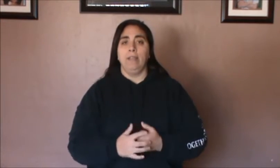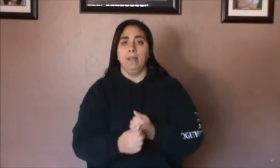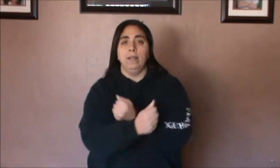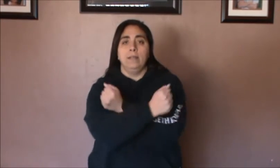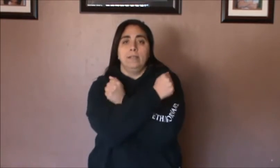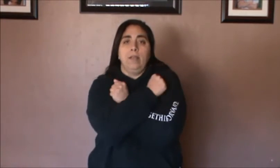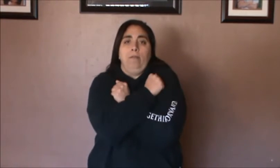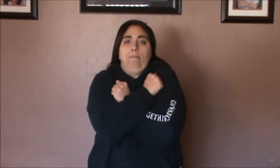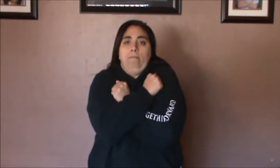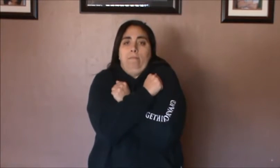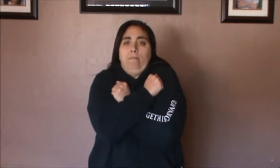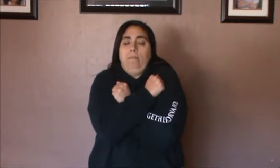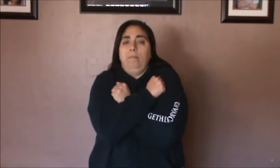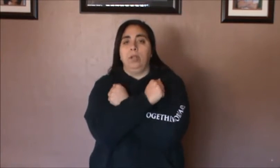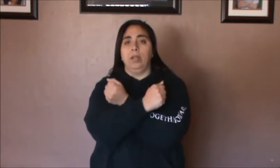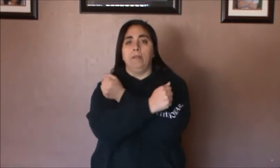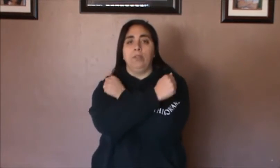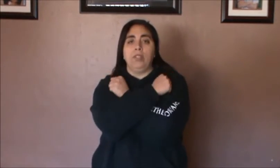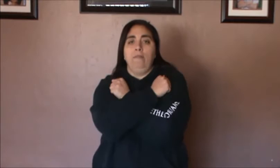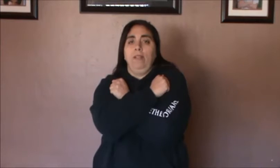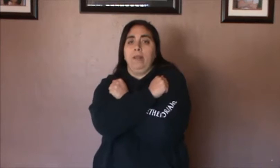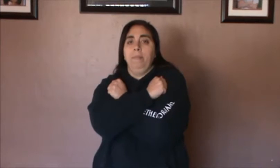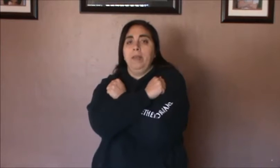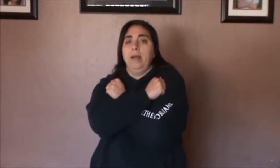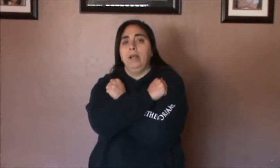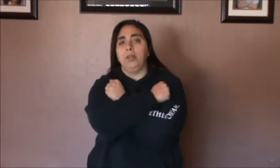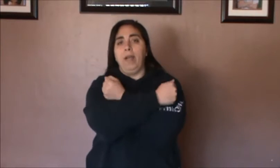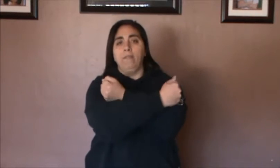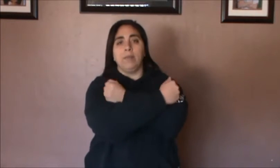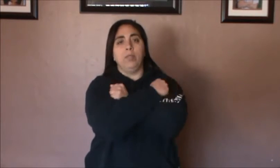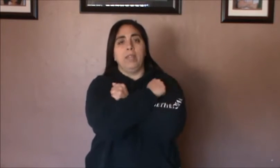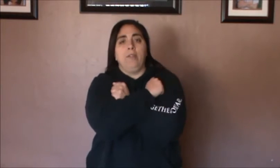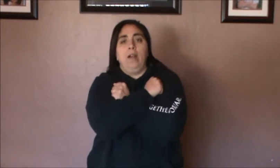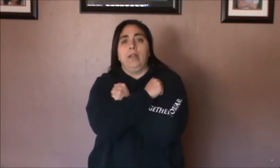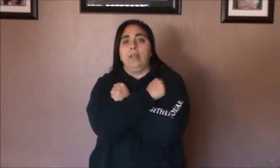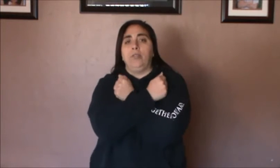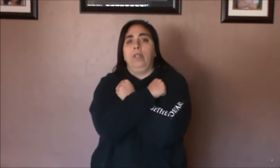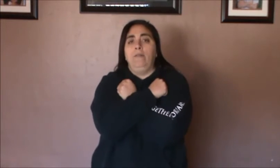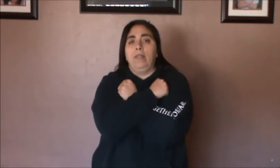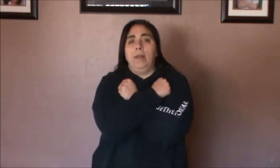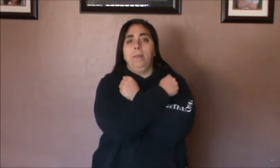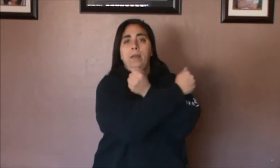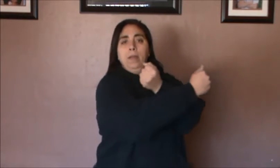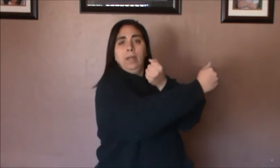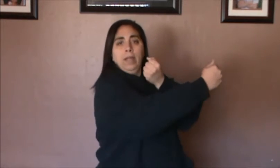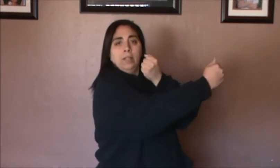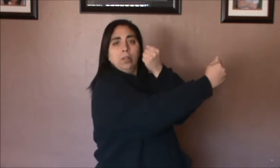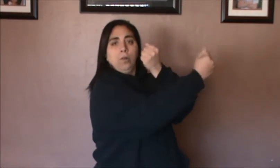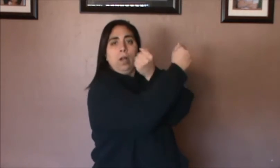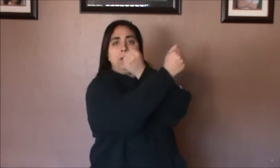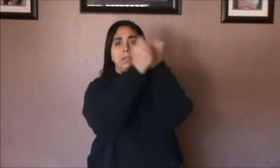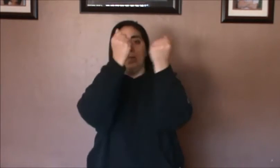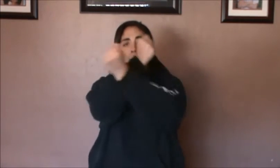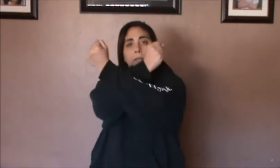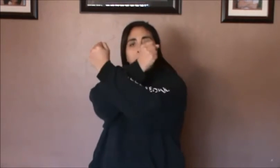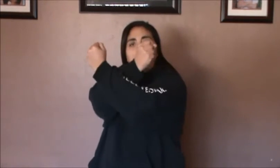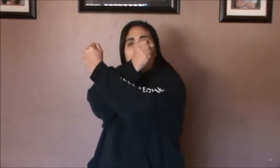Loving. So you're going to give yourself like a big hug, or you have someone that you're hugging, you're loving them. Hands are crossed, either way